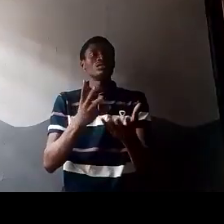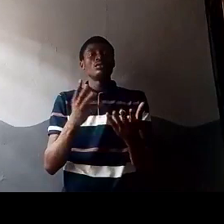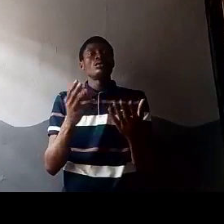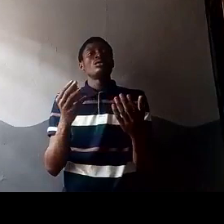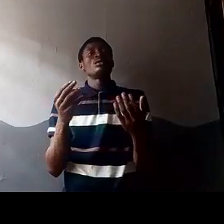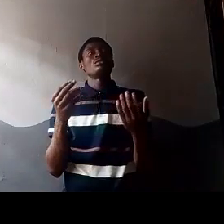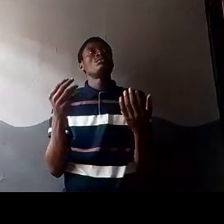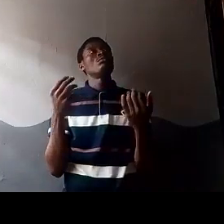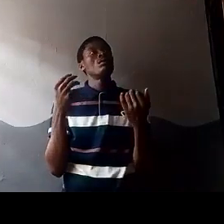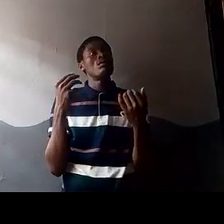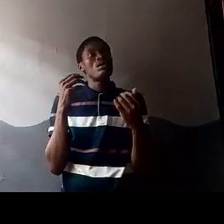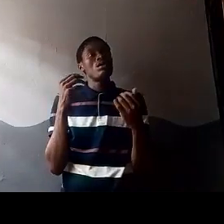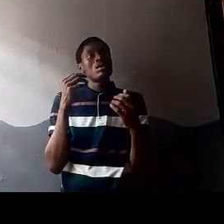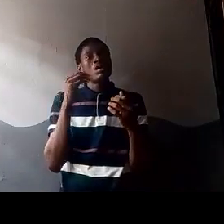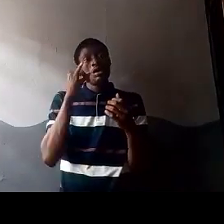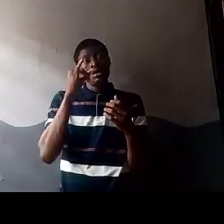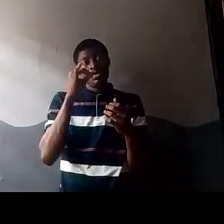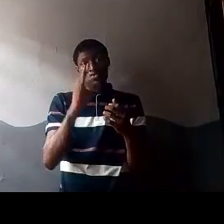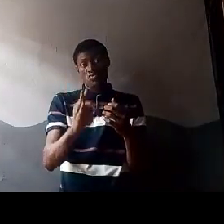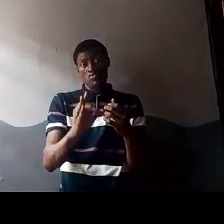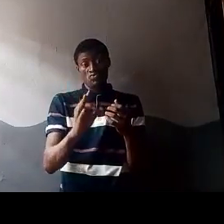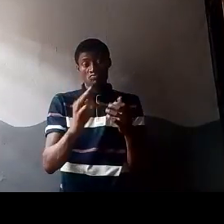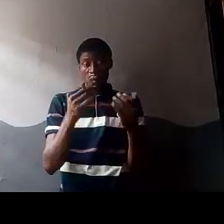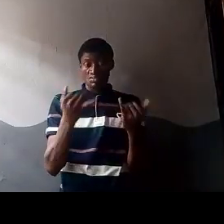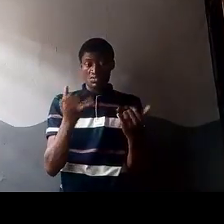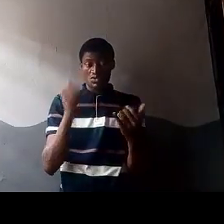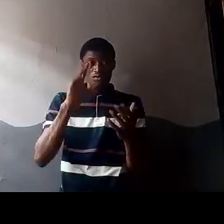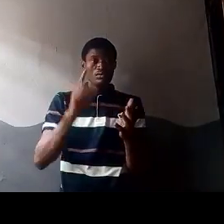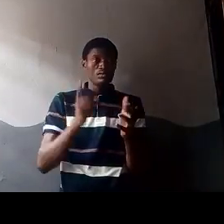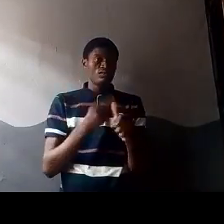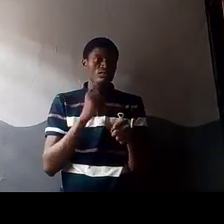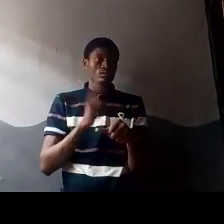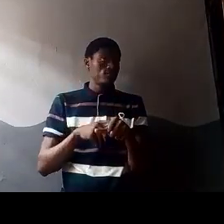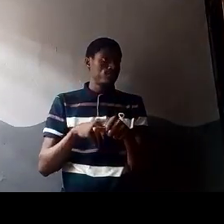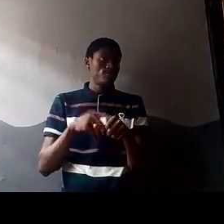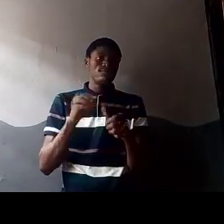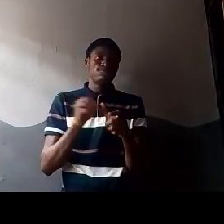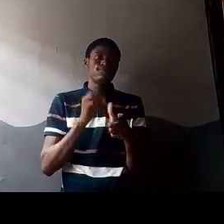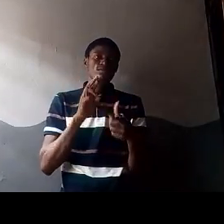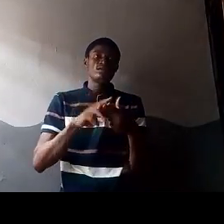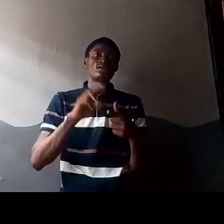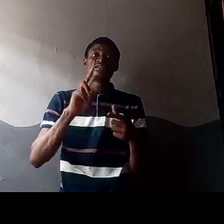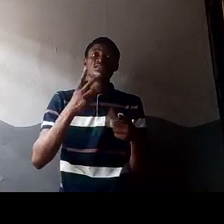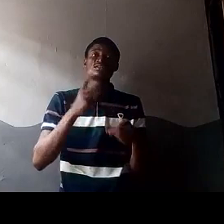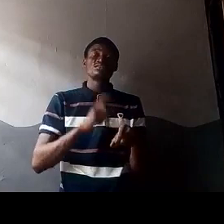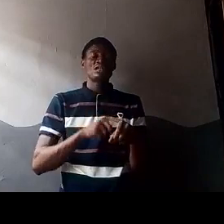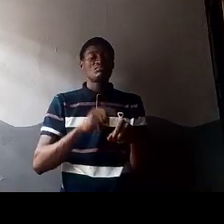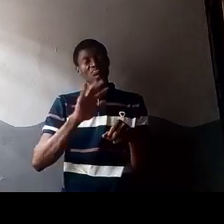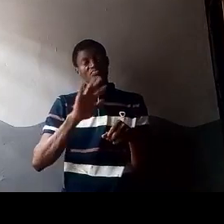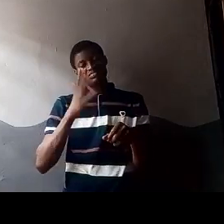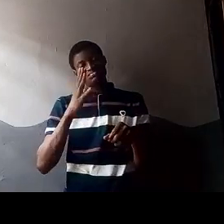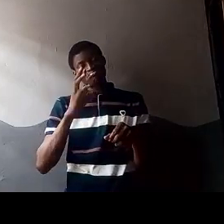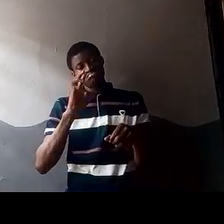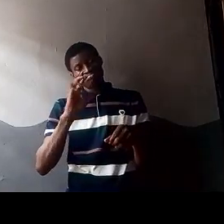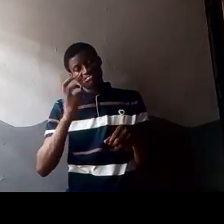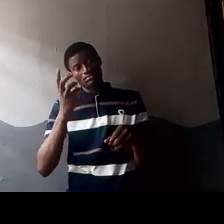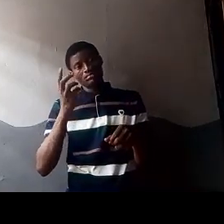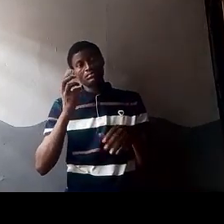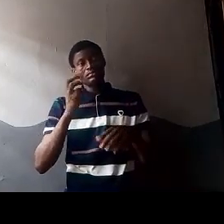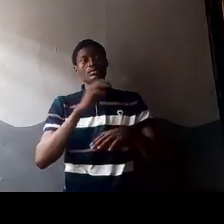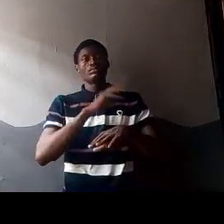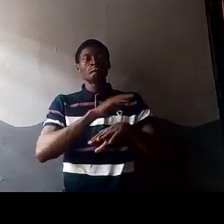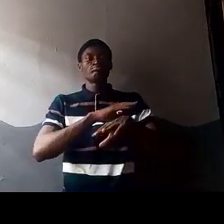is your first time of trying, or if this is your second time or your third time, fourth, fifth, sixth, don't beat yourself